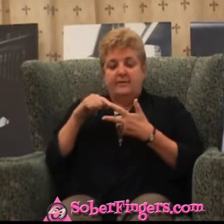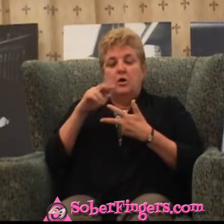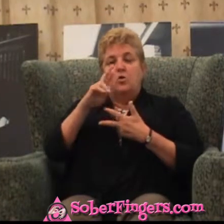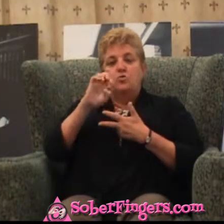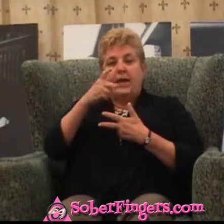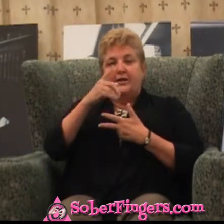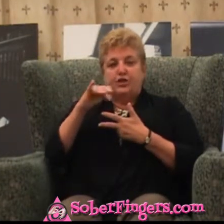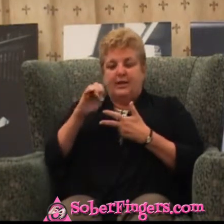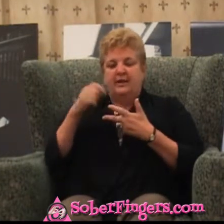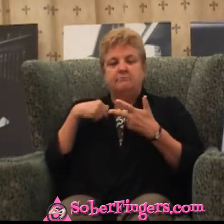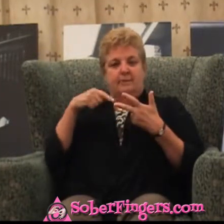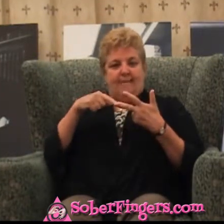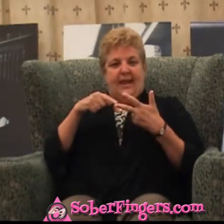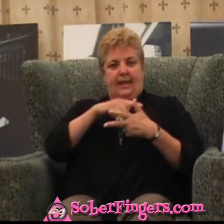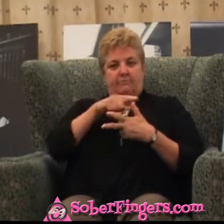of the labor she put in.